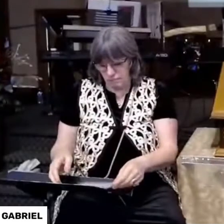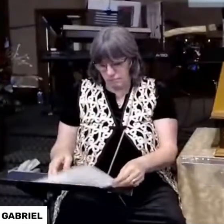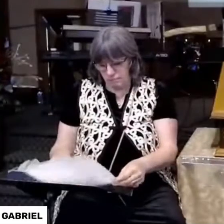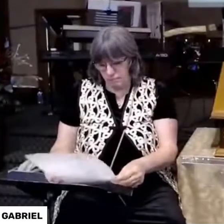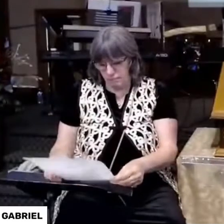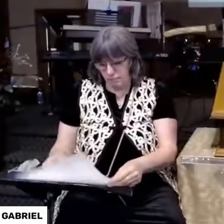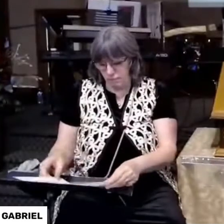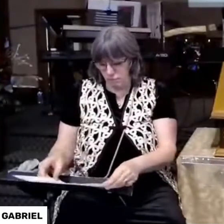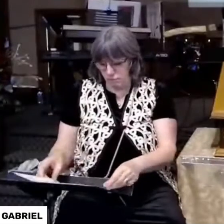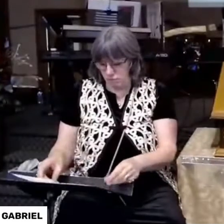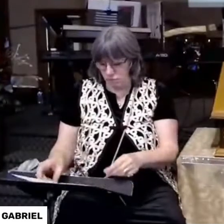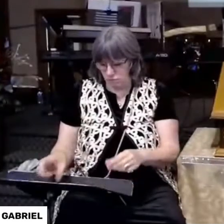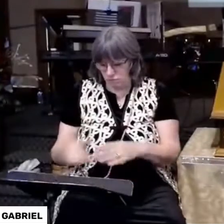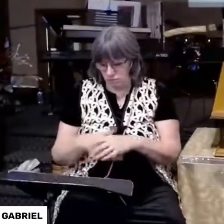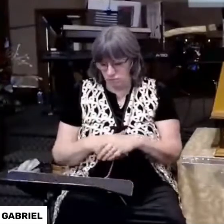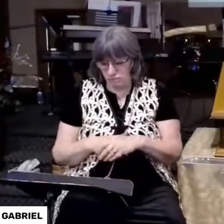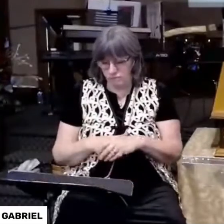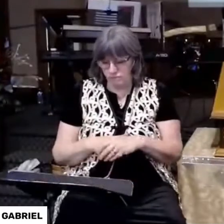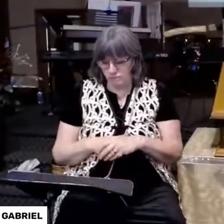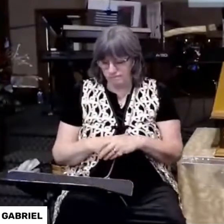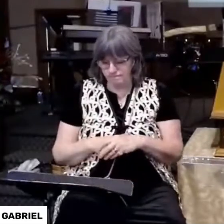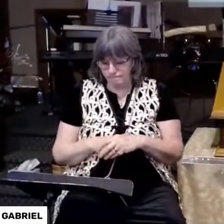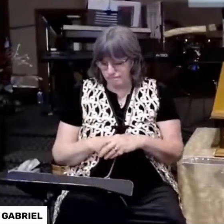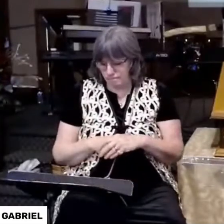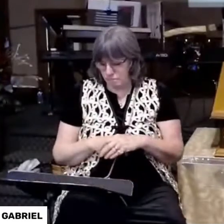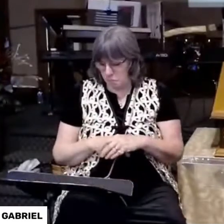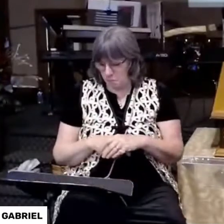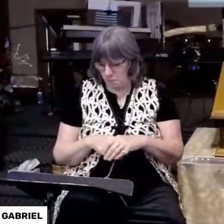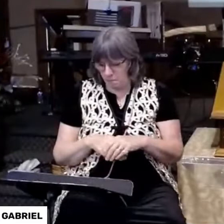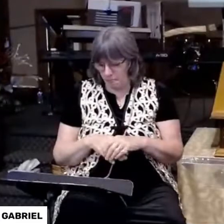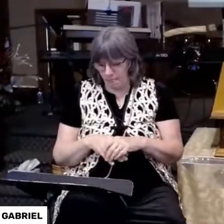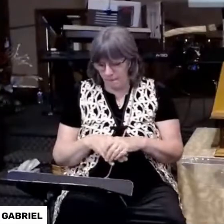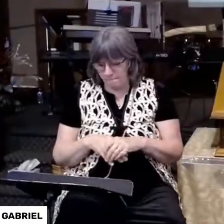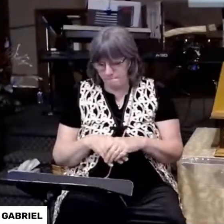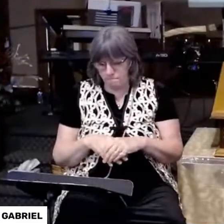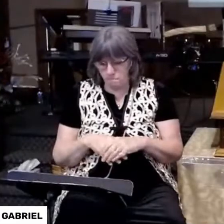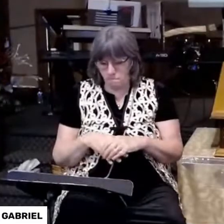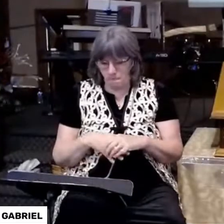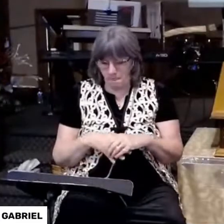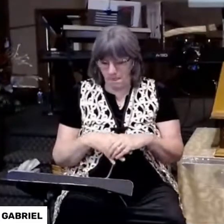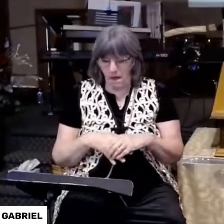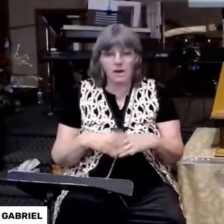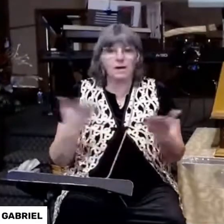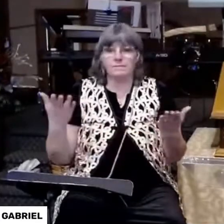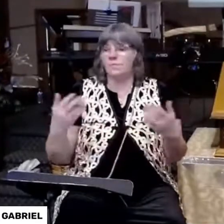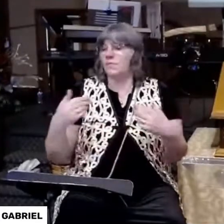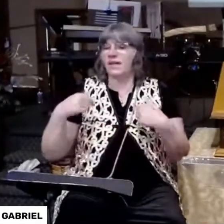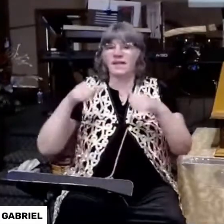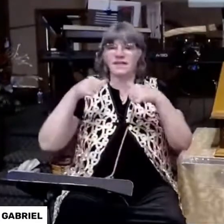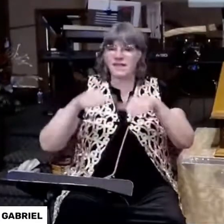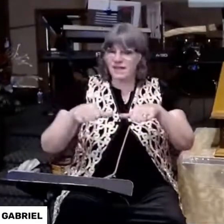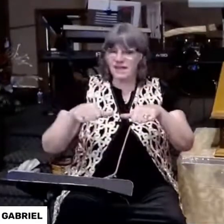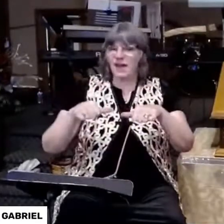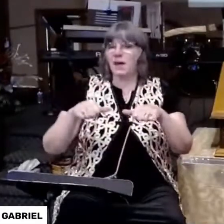They also faced all the social and economic issues and problems that we face today